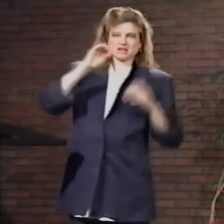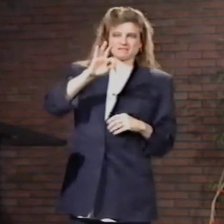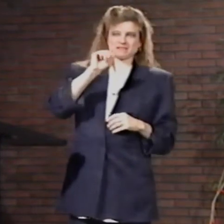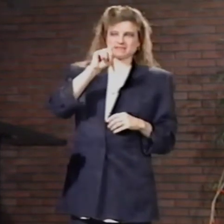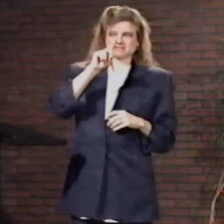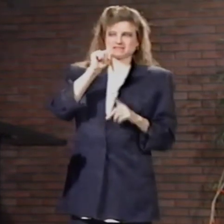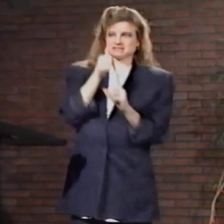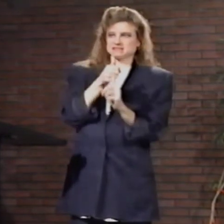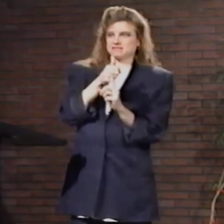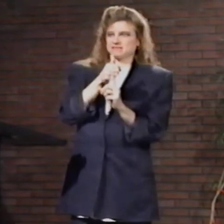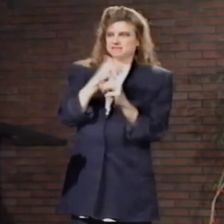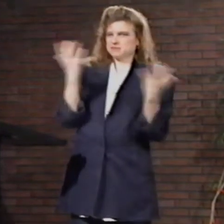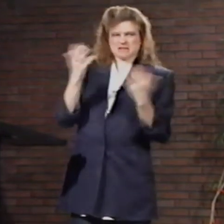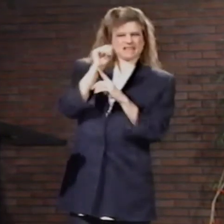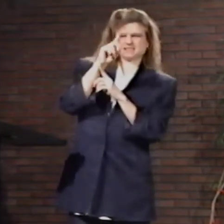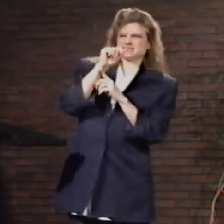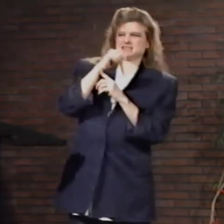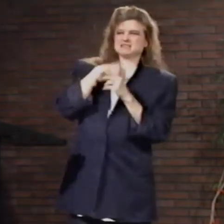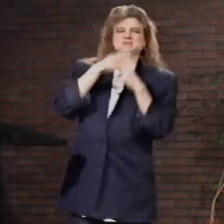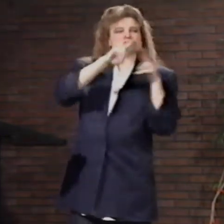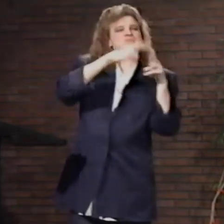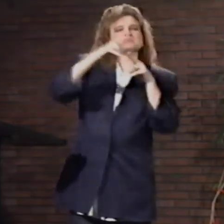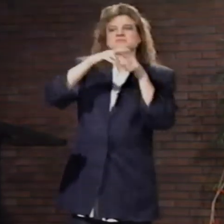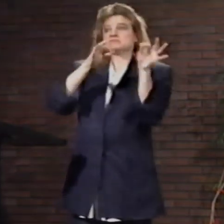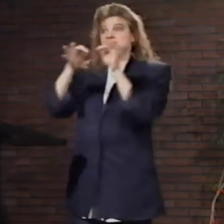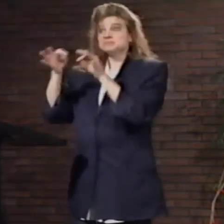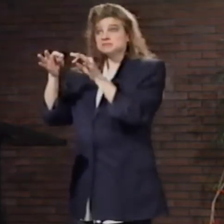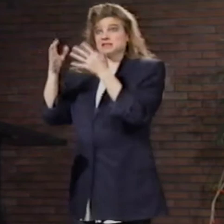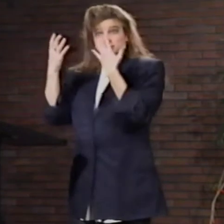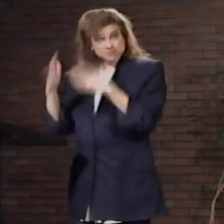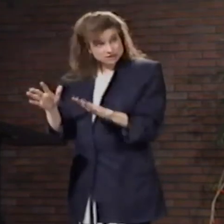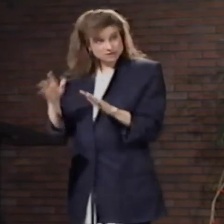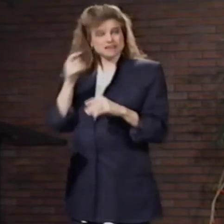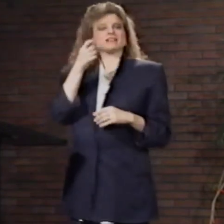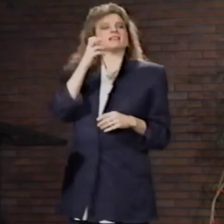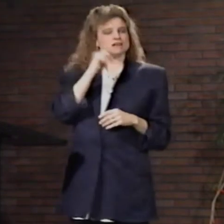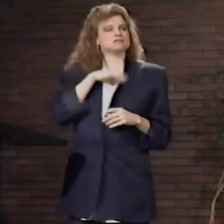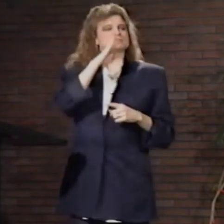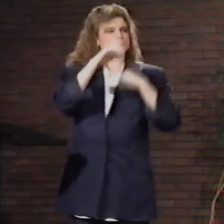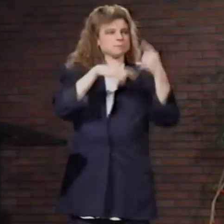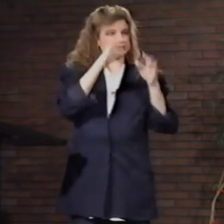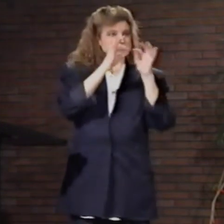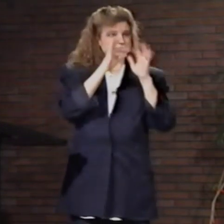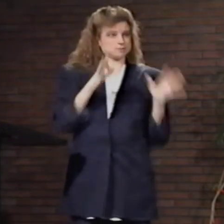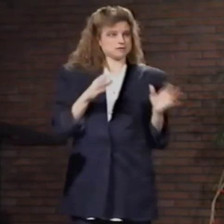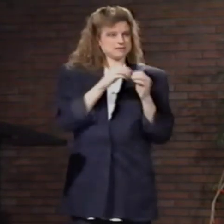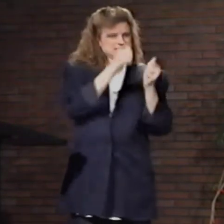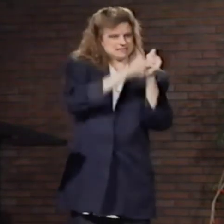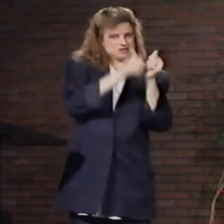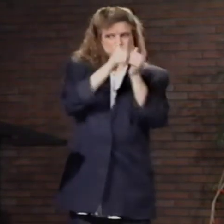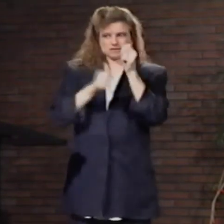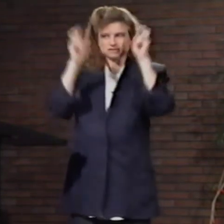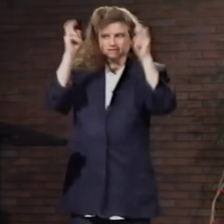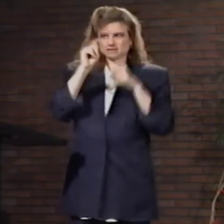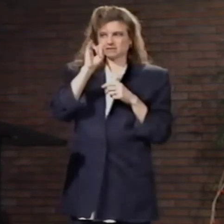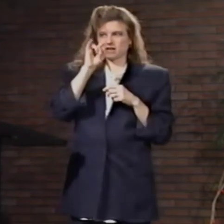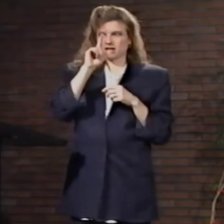First, I want to give a brief overview of the ADA itself. So I'll give that short little description, and then